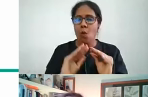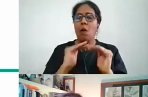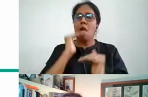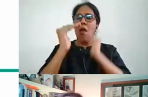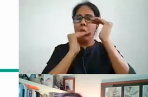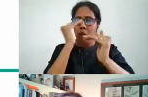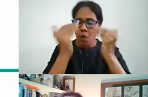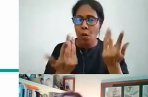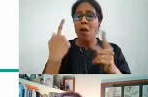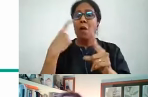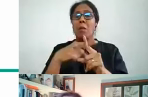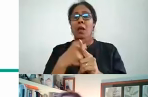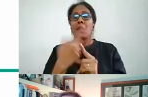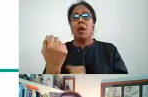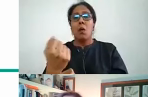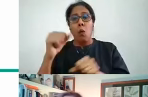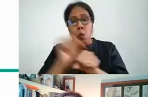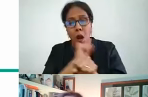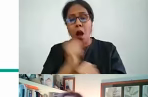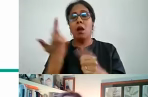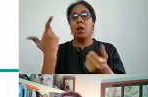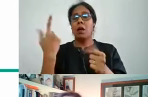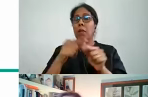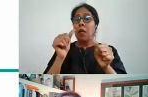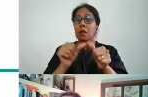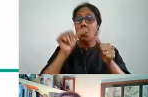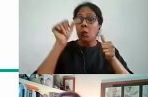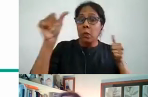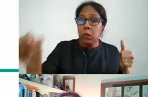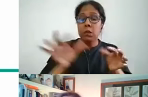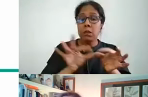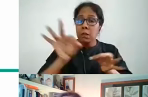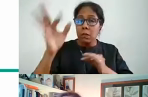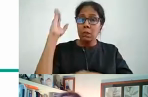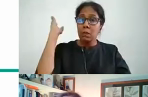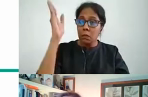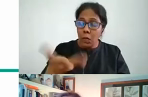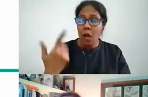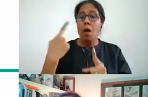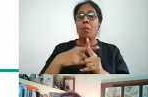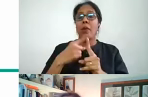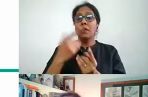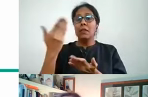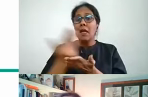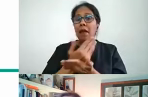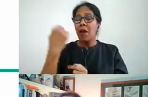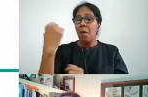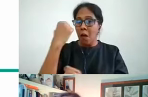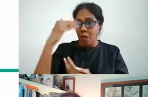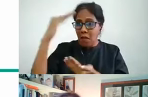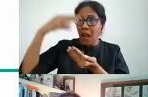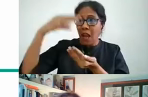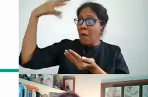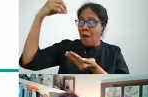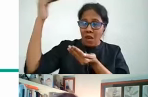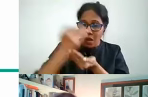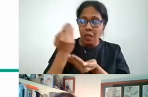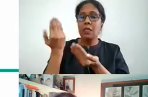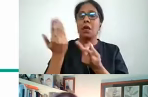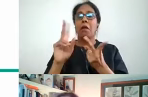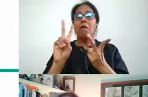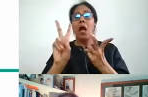the range and throughput and power save axes. And I appreciate,